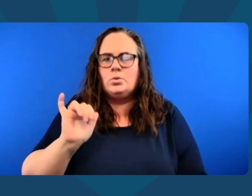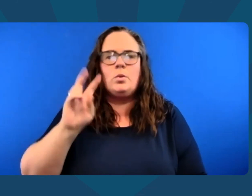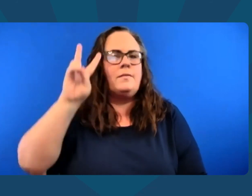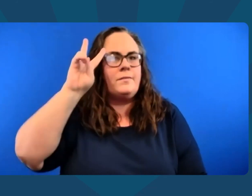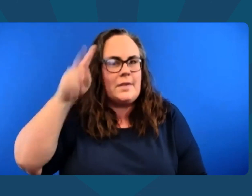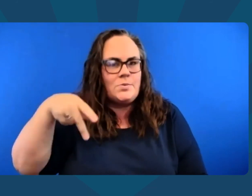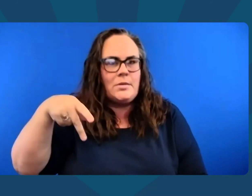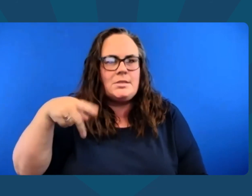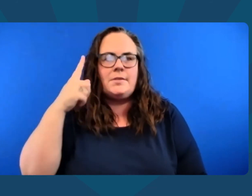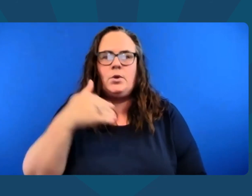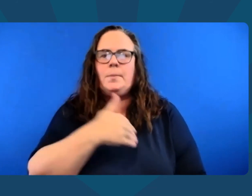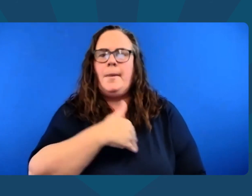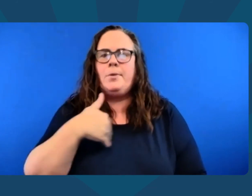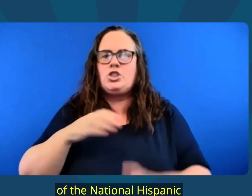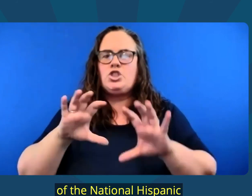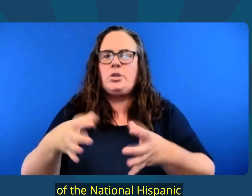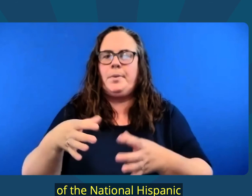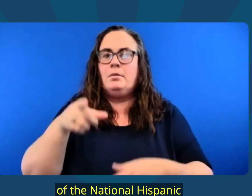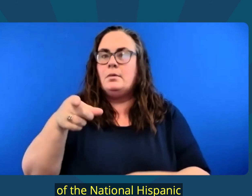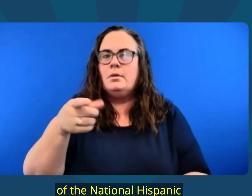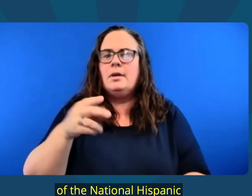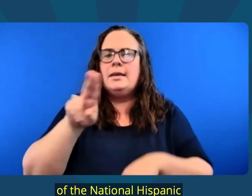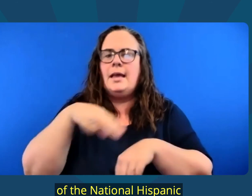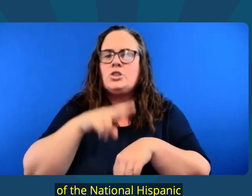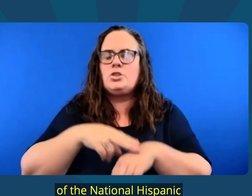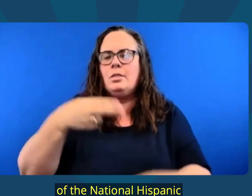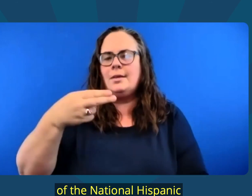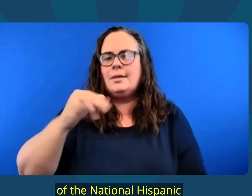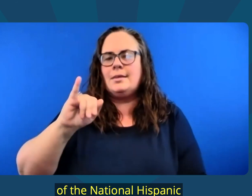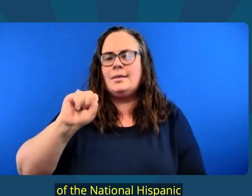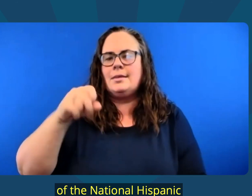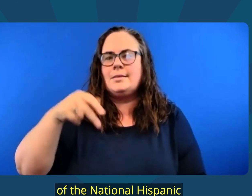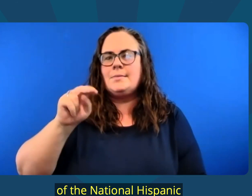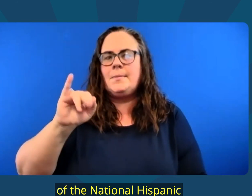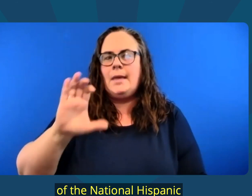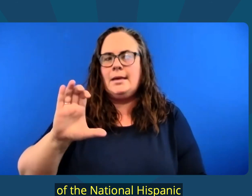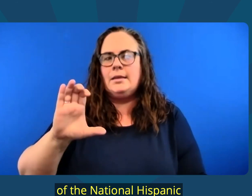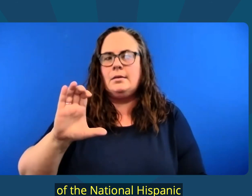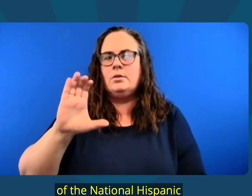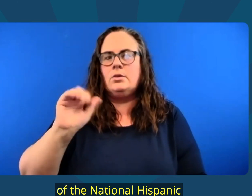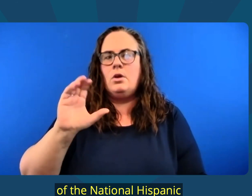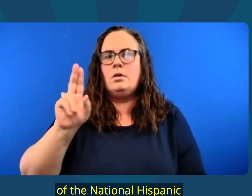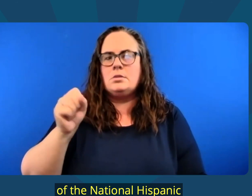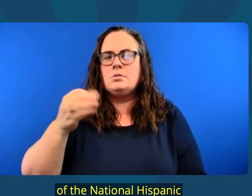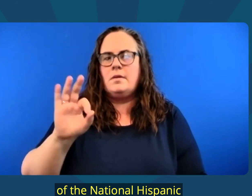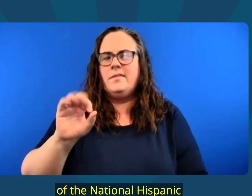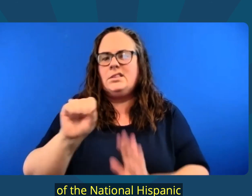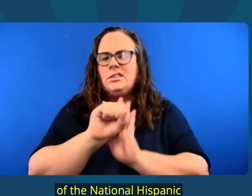and vice president for membership of the National Hispanic Caucus of State Legislators.